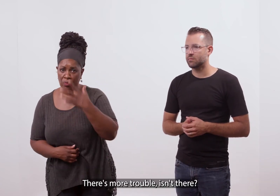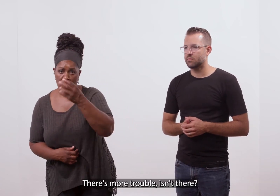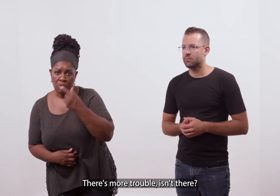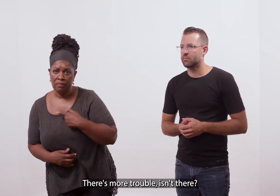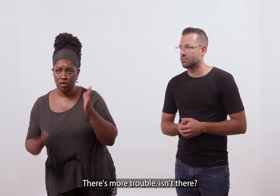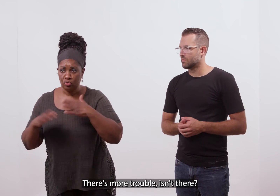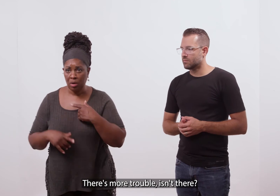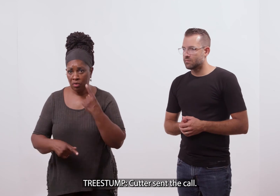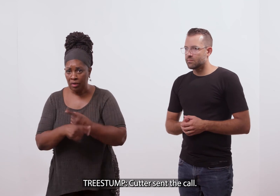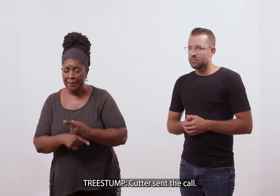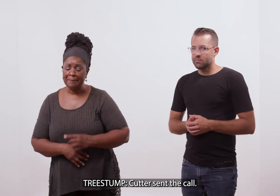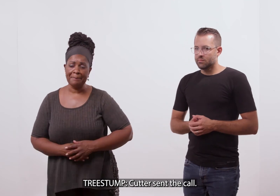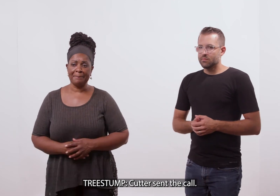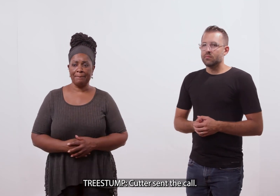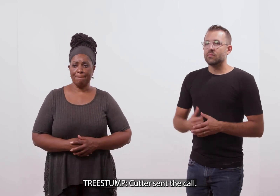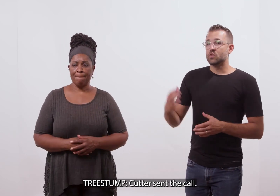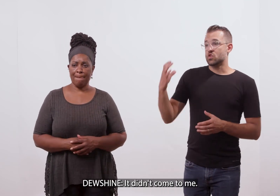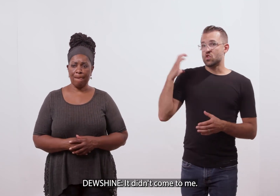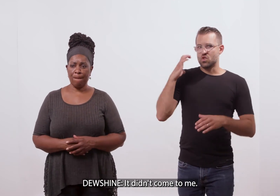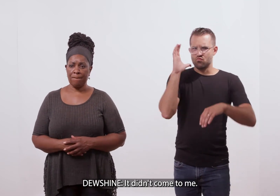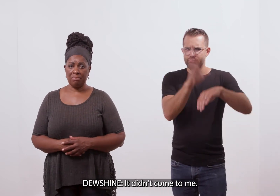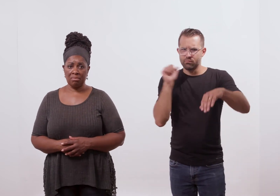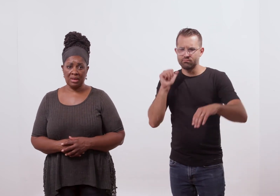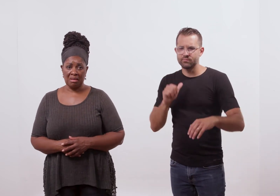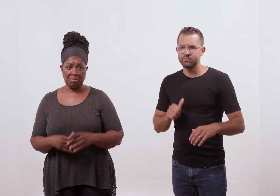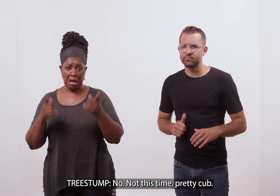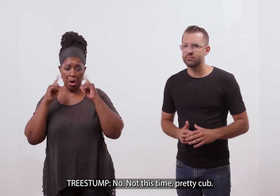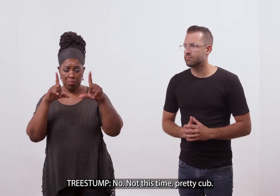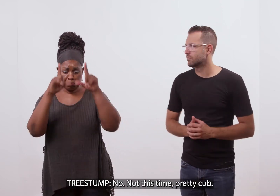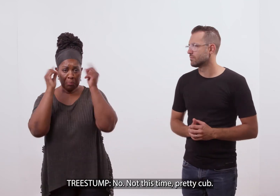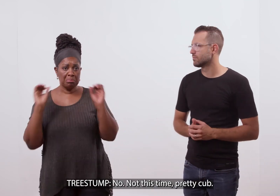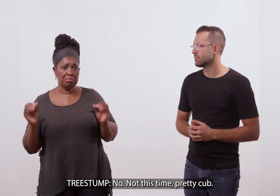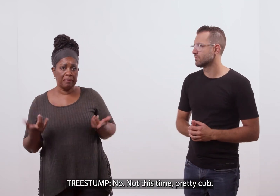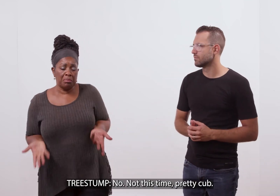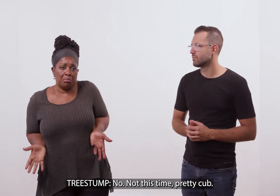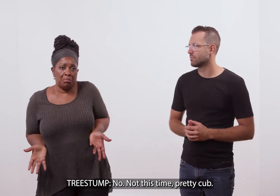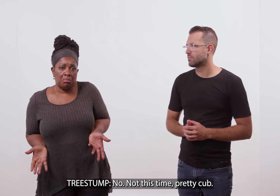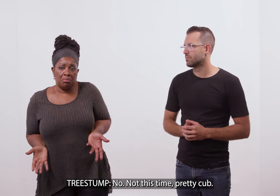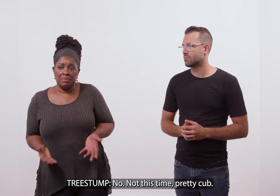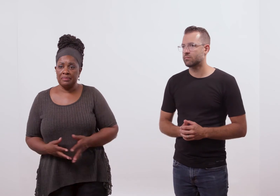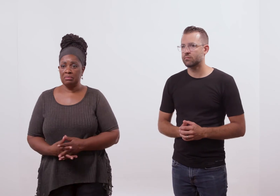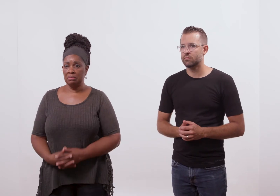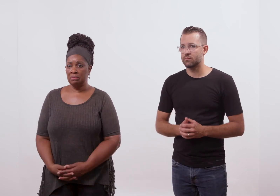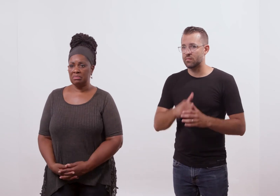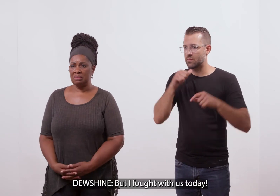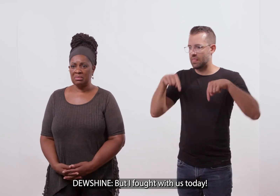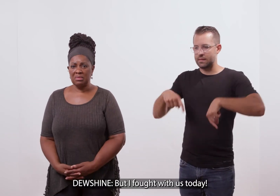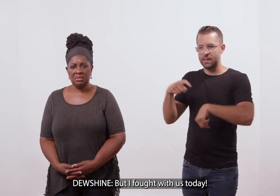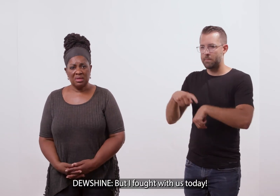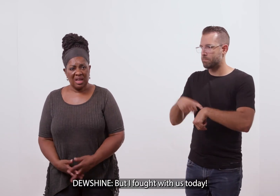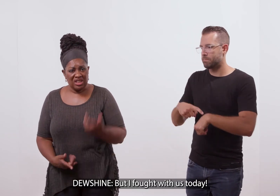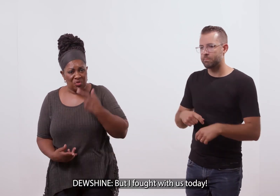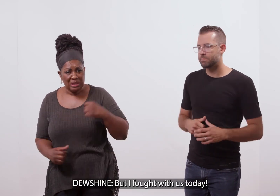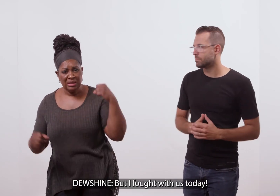more trouble, isn't there? Cutter sent the call. It didn't come to me. No, not this time, pretty cub. But I fought with